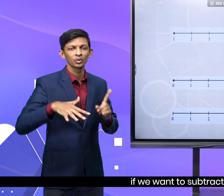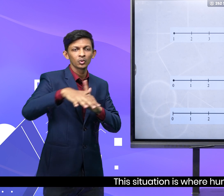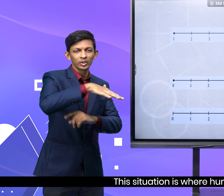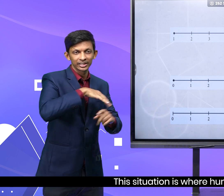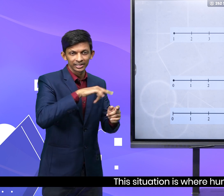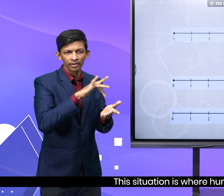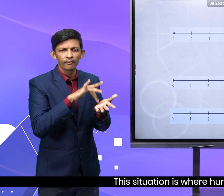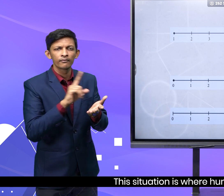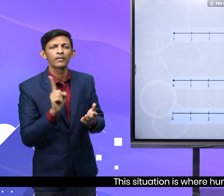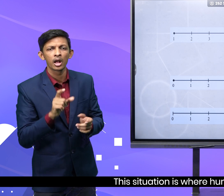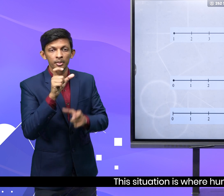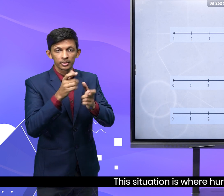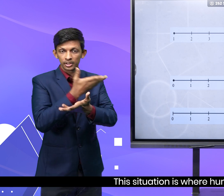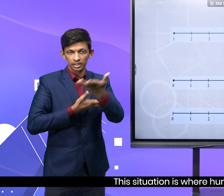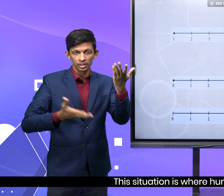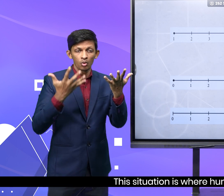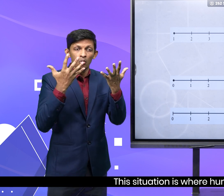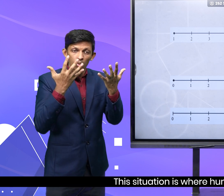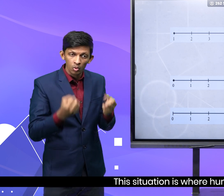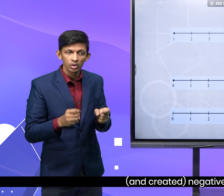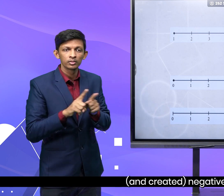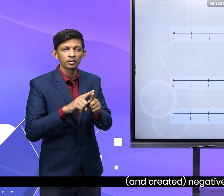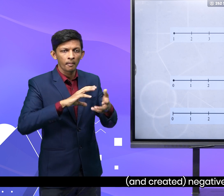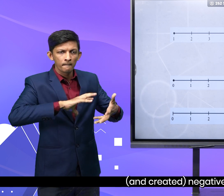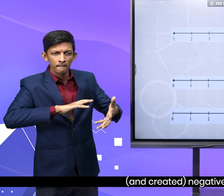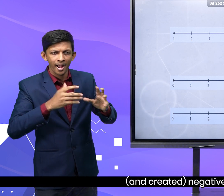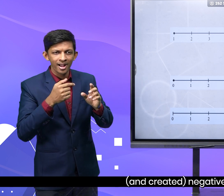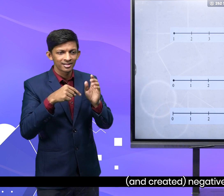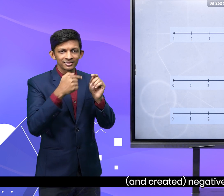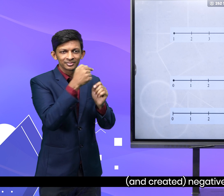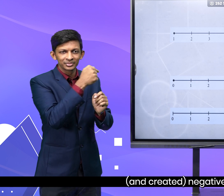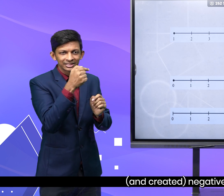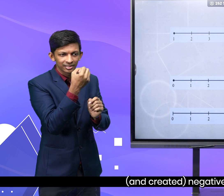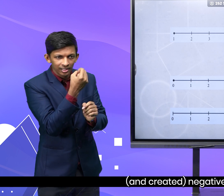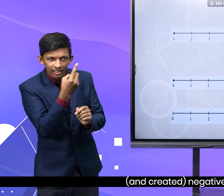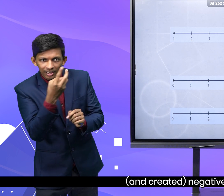This situation is where humans needed and created negative numbers.